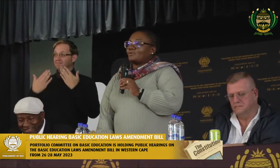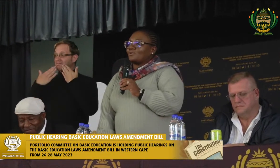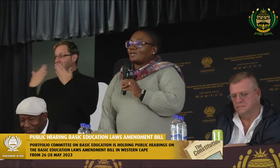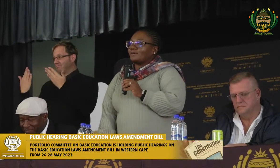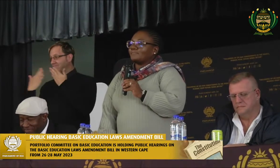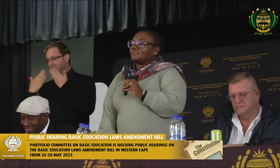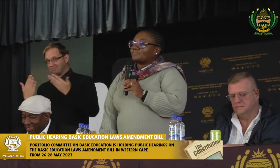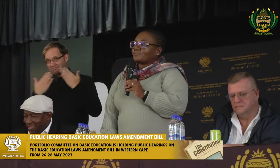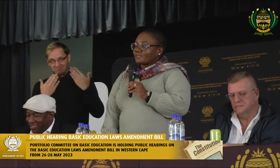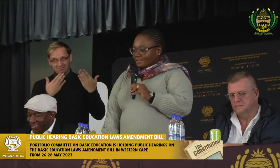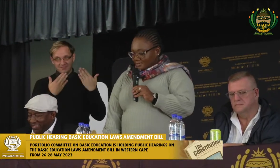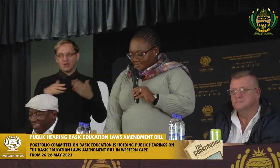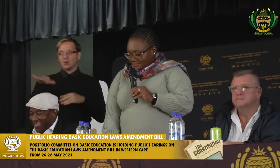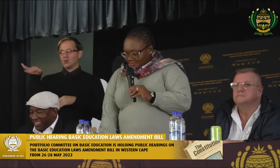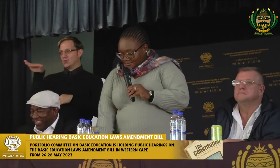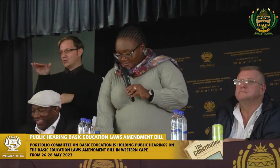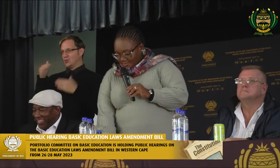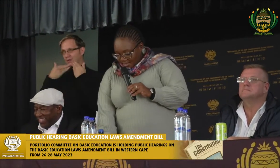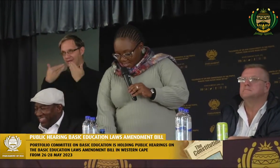Thank you very much, Siyabonga.